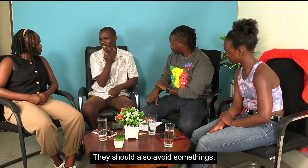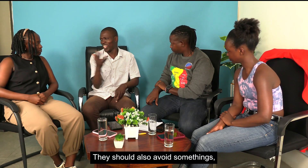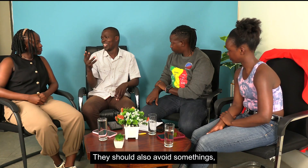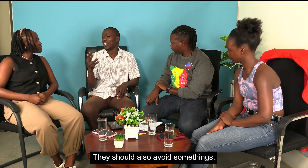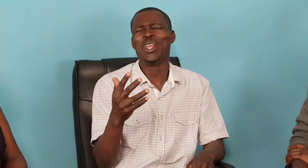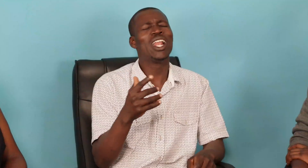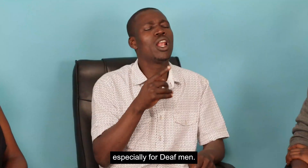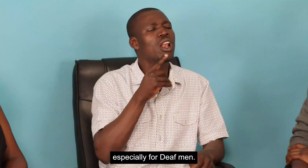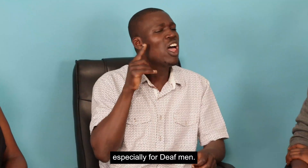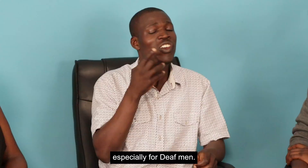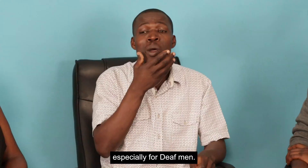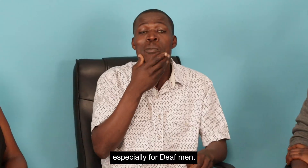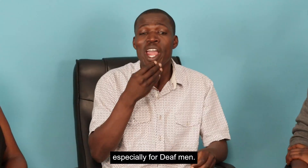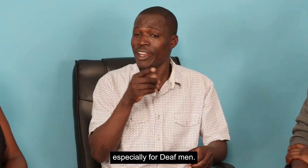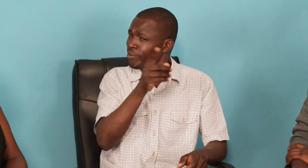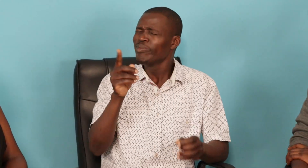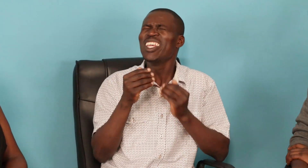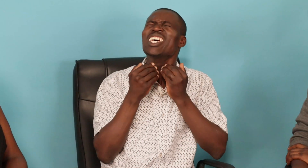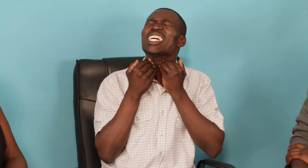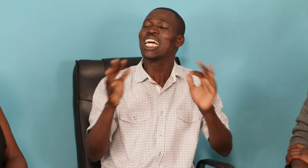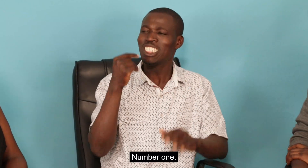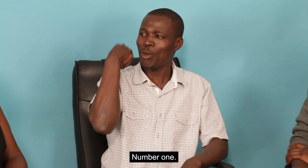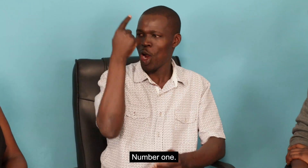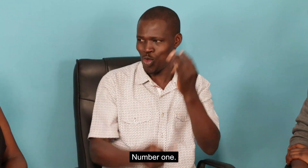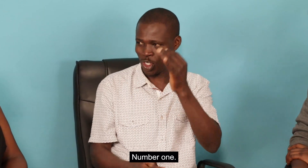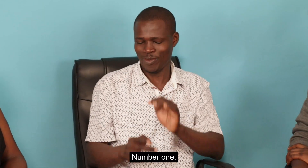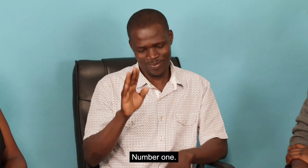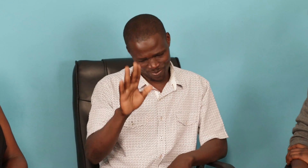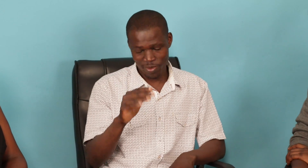They must avoid some things. For the deaf men, they hate